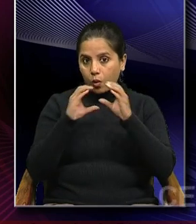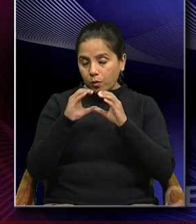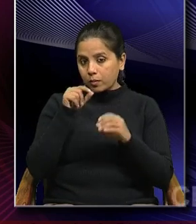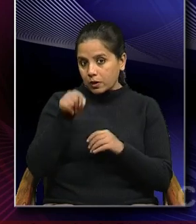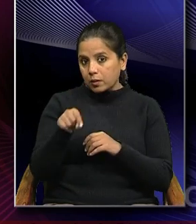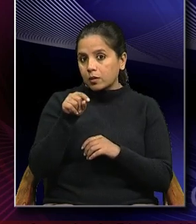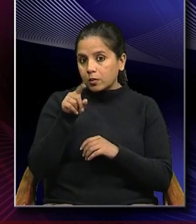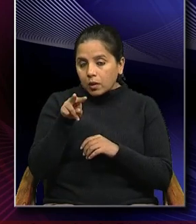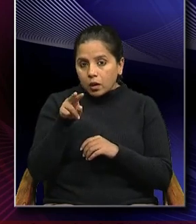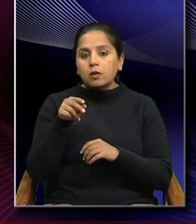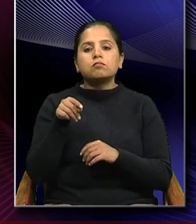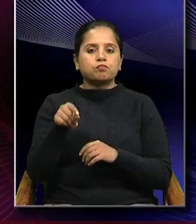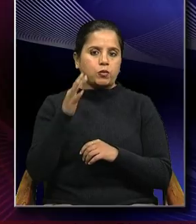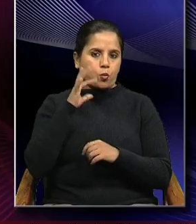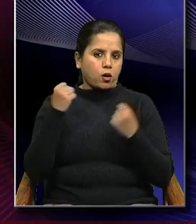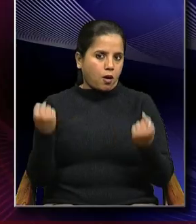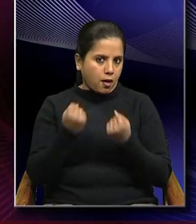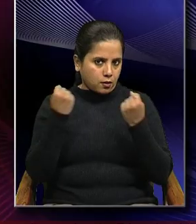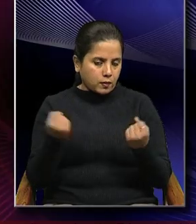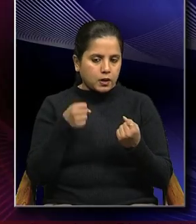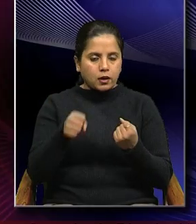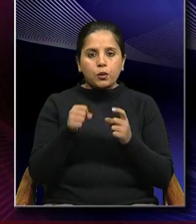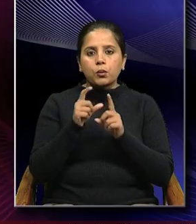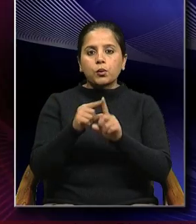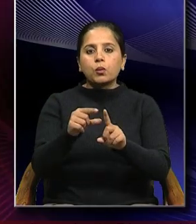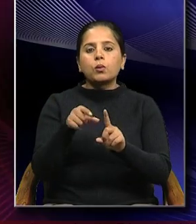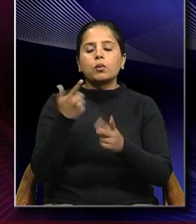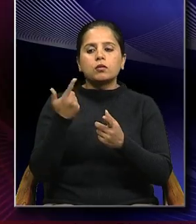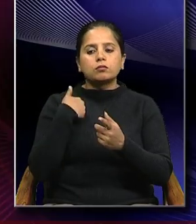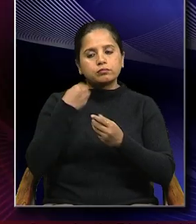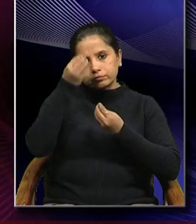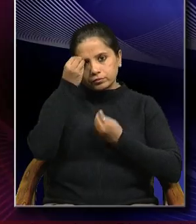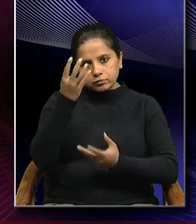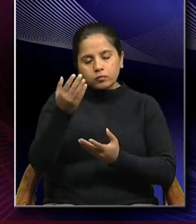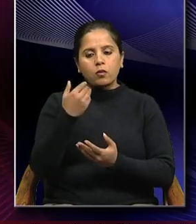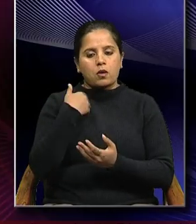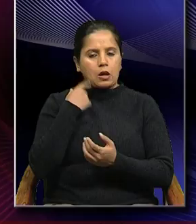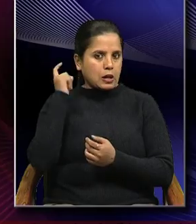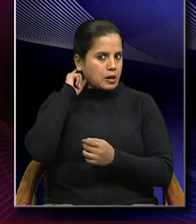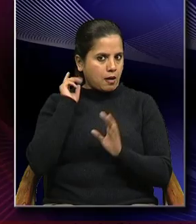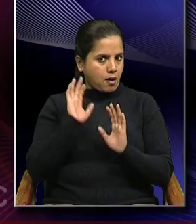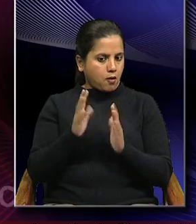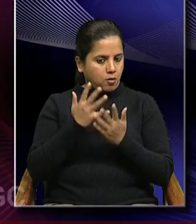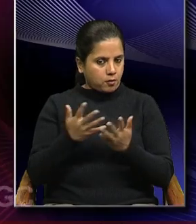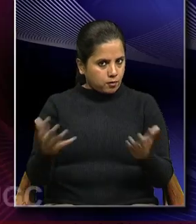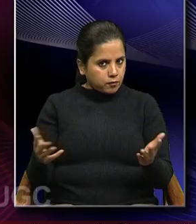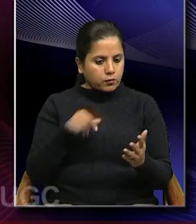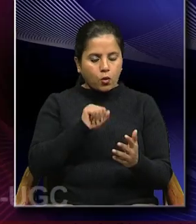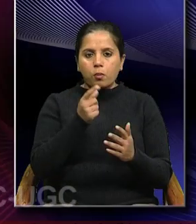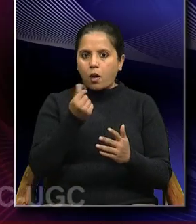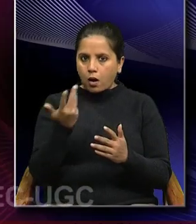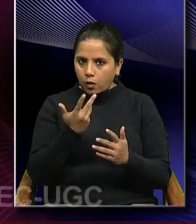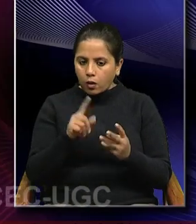actually is an activity which is performed to communicate about the products, its price,